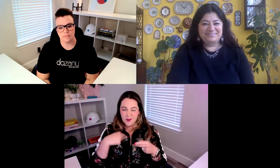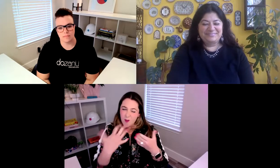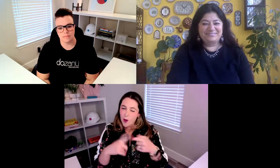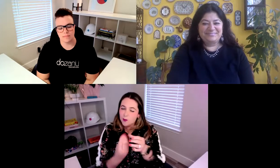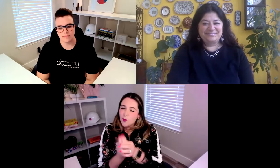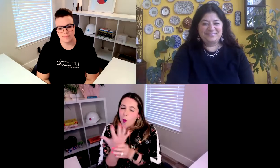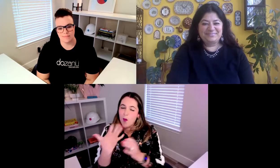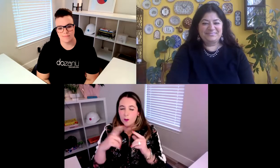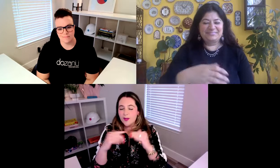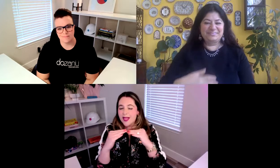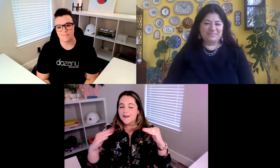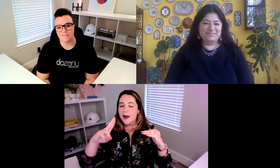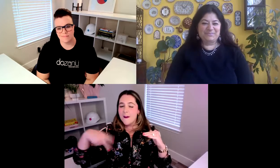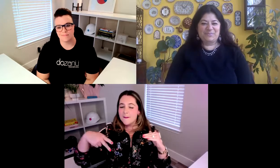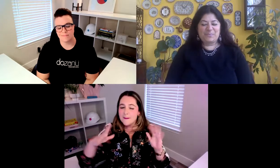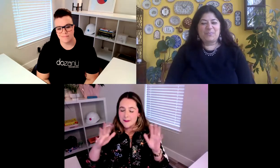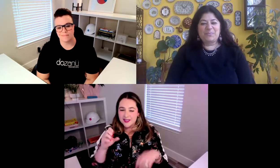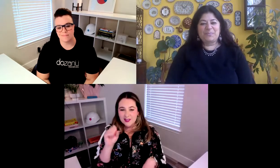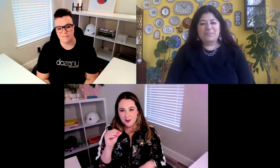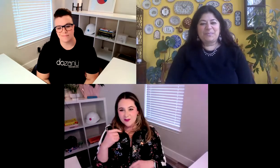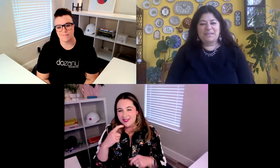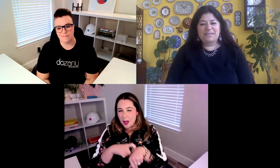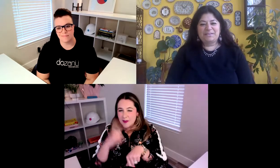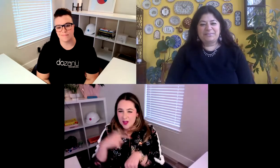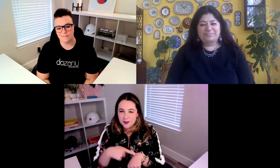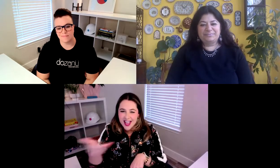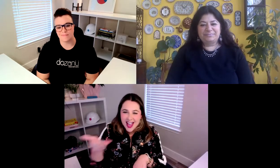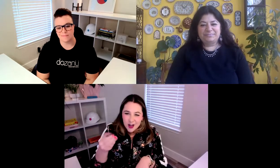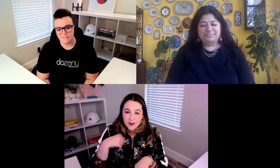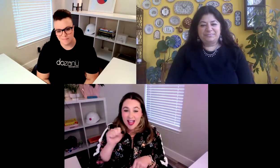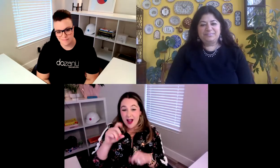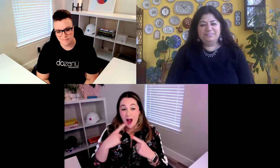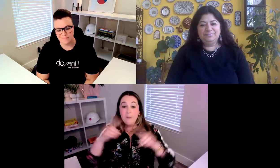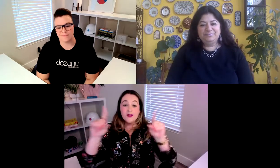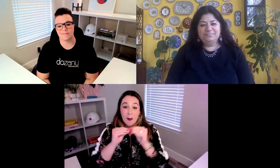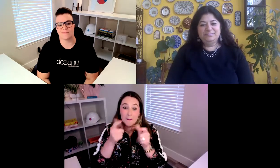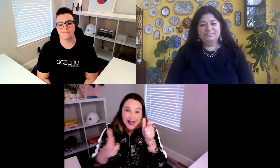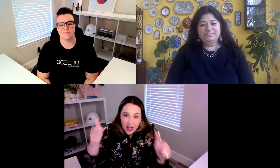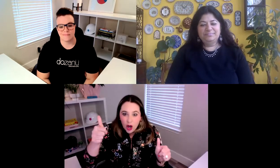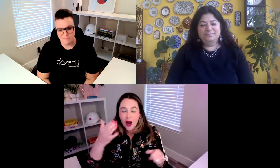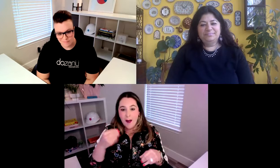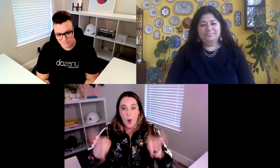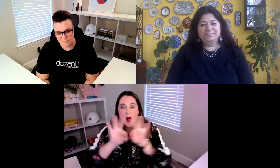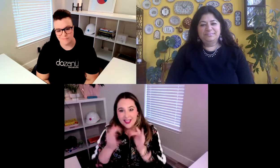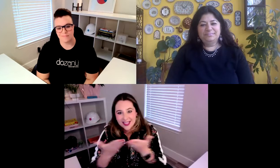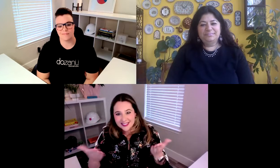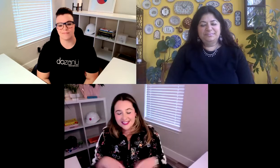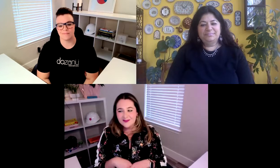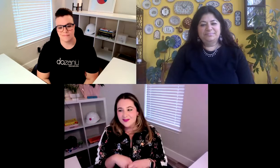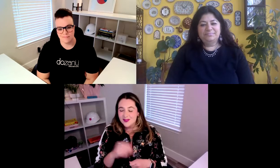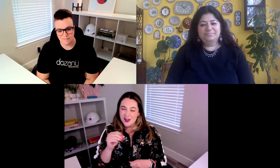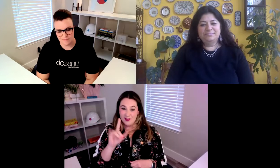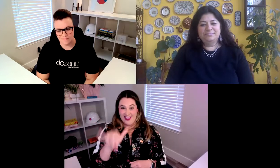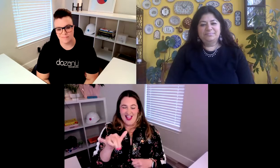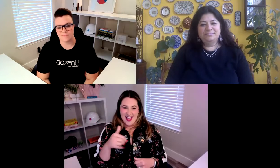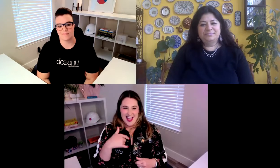such a blessing that now we're in a position where we're ready to go to the next level, or level up, how I like to look at it. And we can start hiring